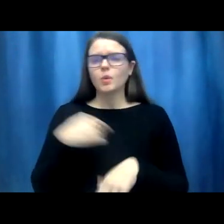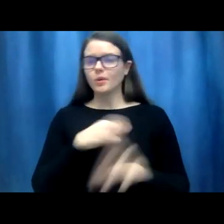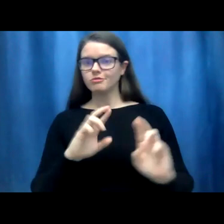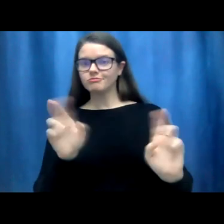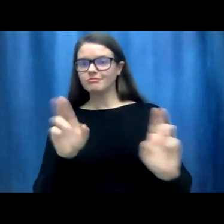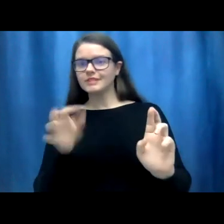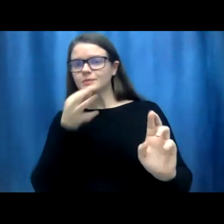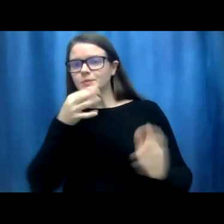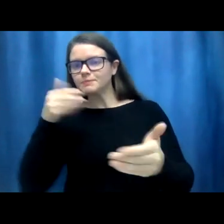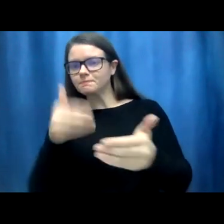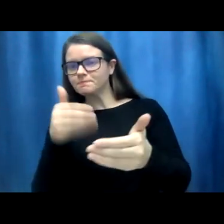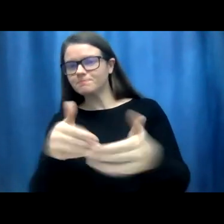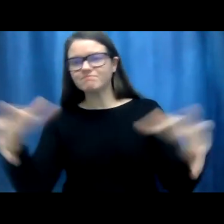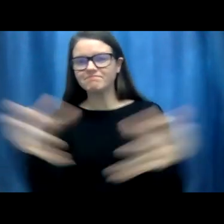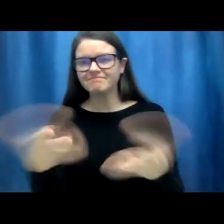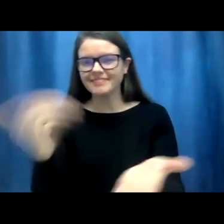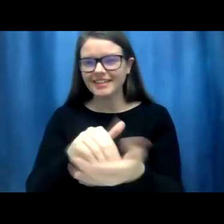soon.